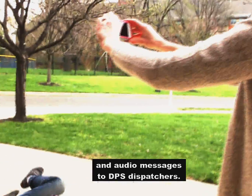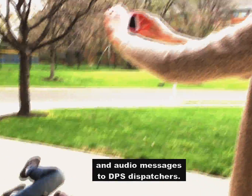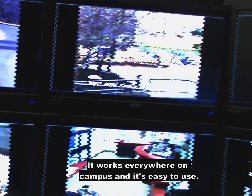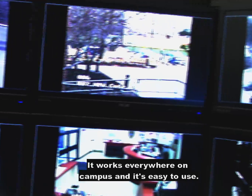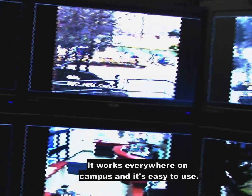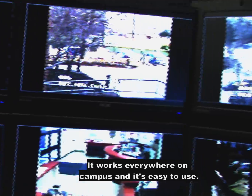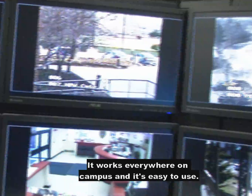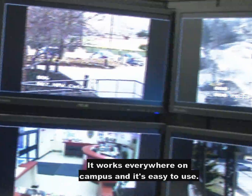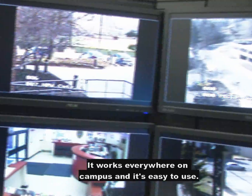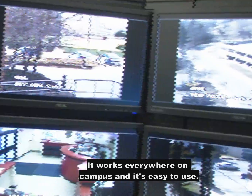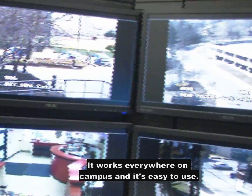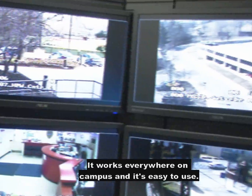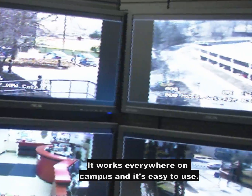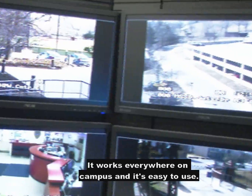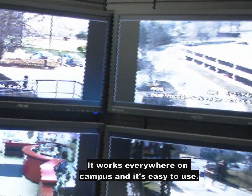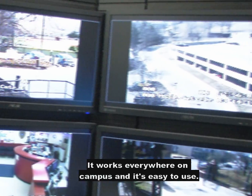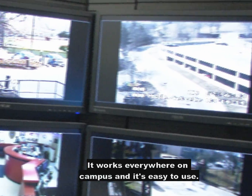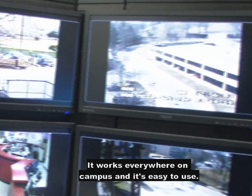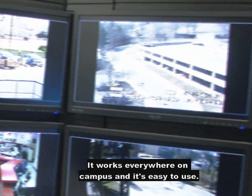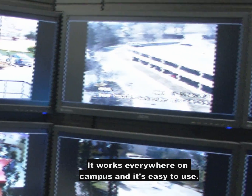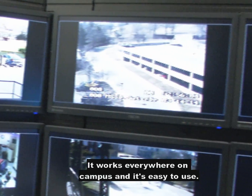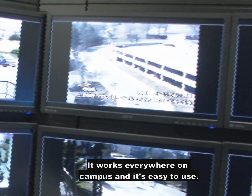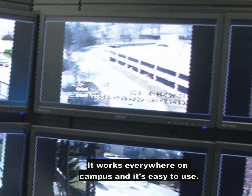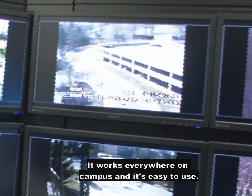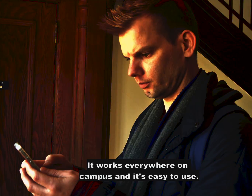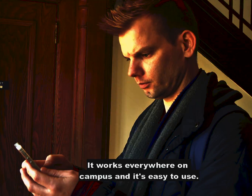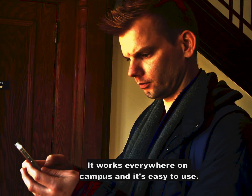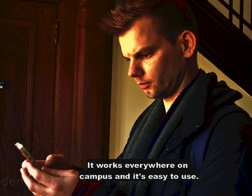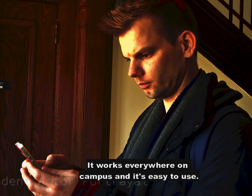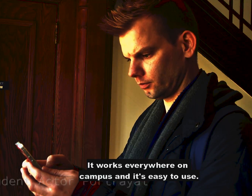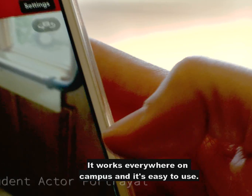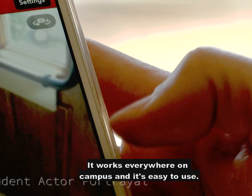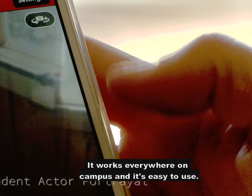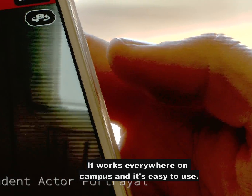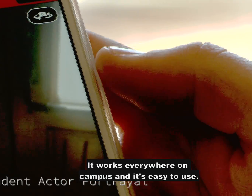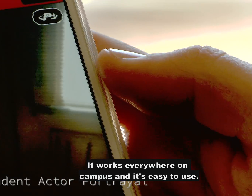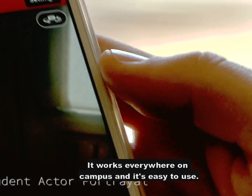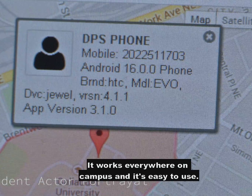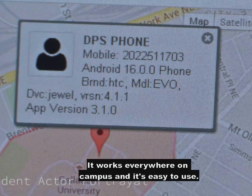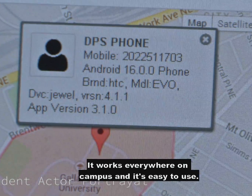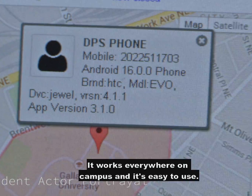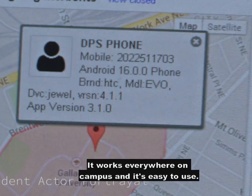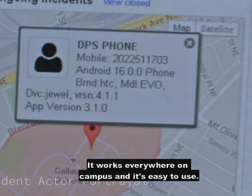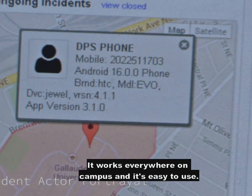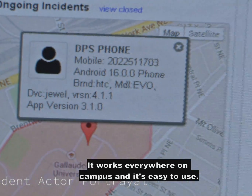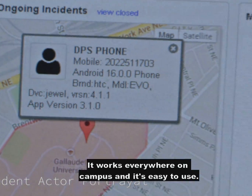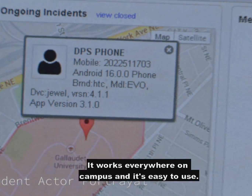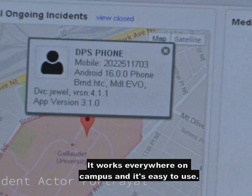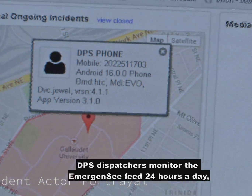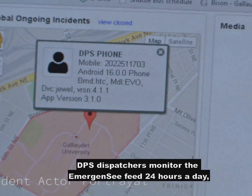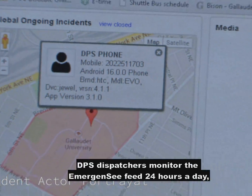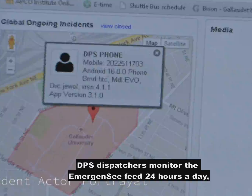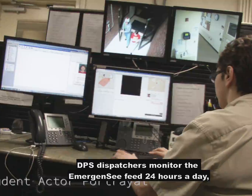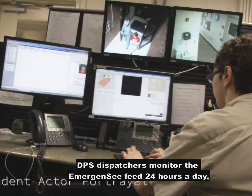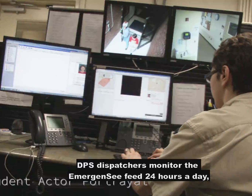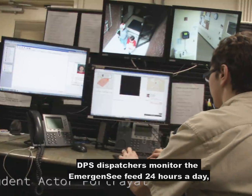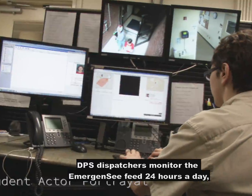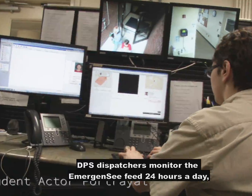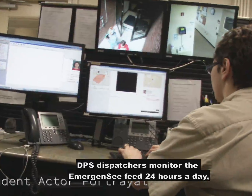dispatchers. It works everywhere on campus and it's easy to use. DPS dispatchers monitor the